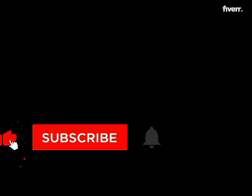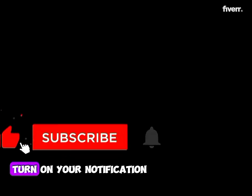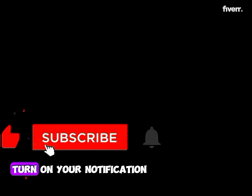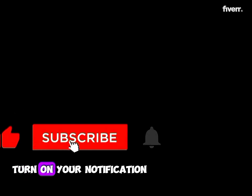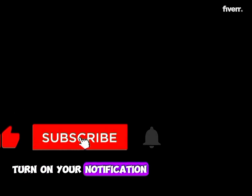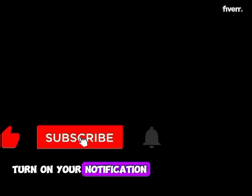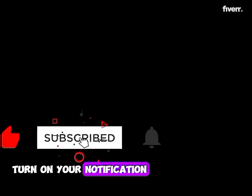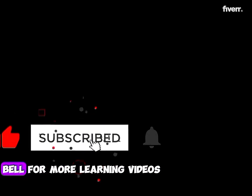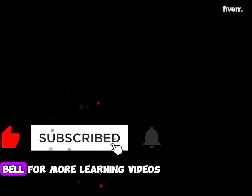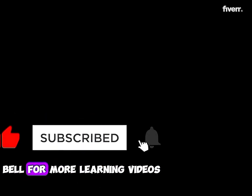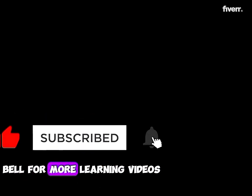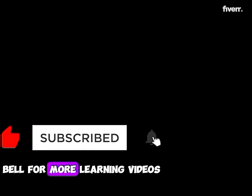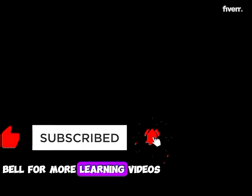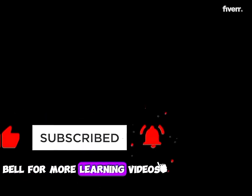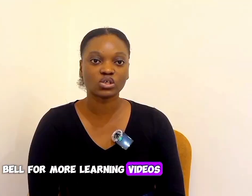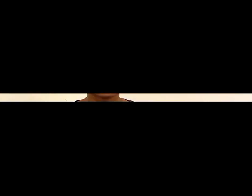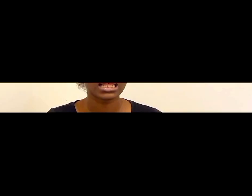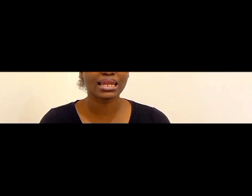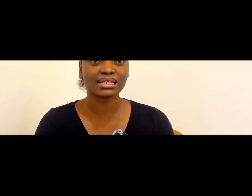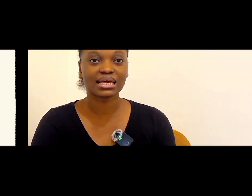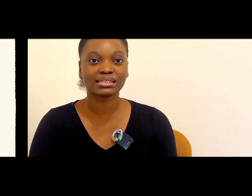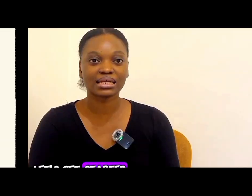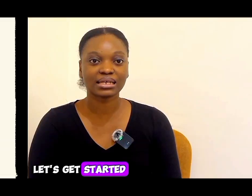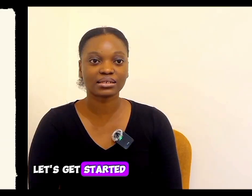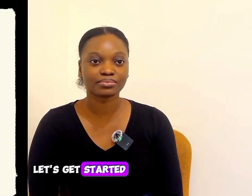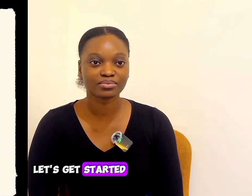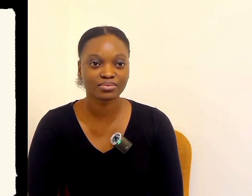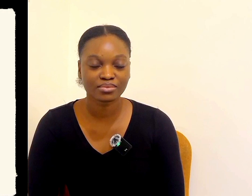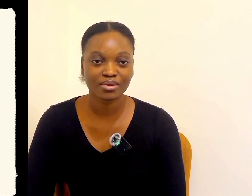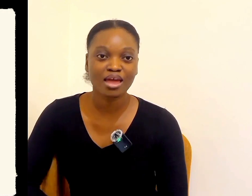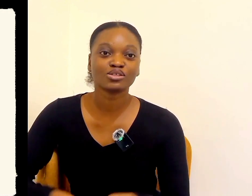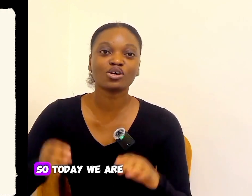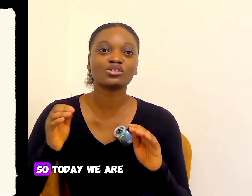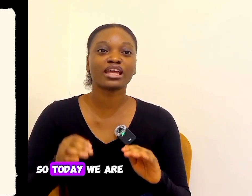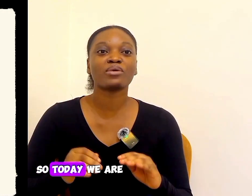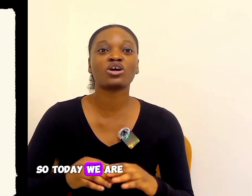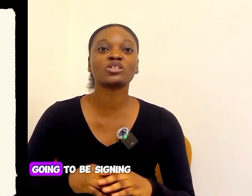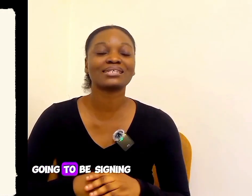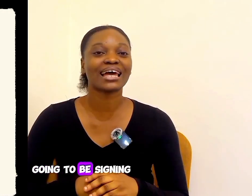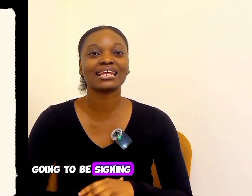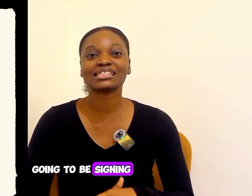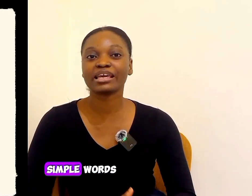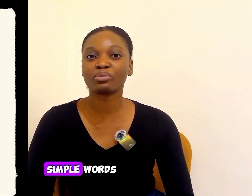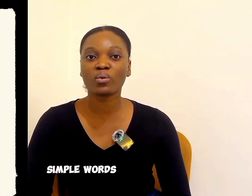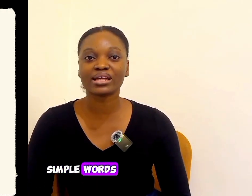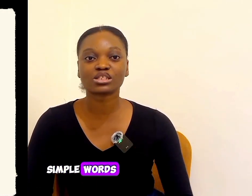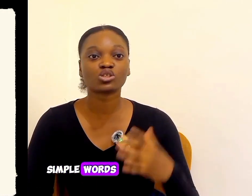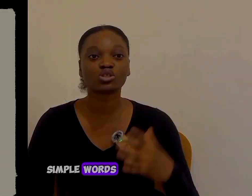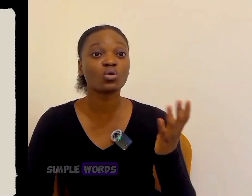on notification bell for more learning videos. Let's get started. So today we are going to be signing simple words,